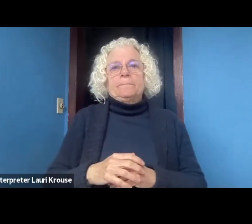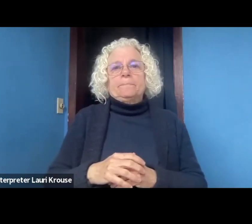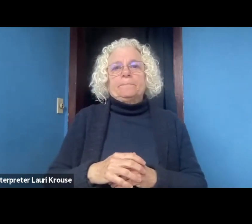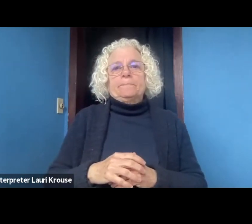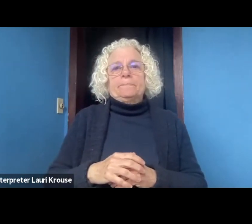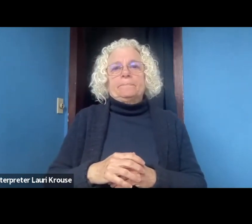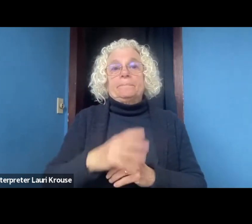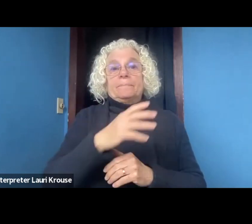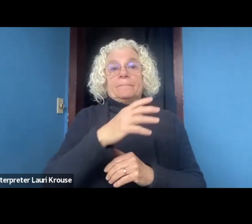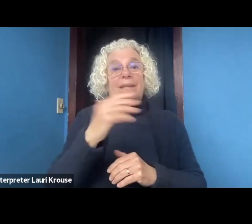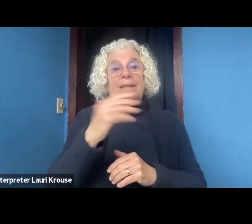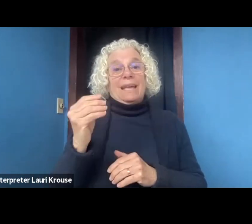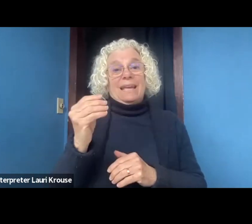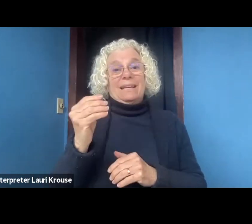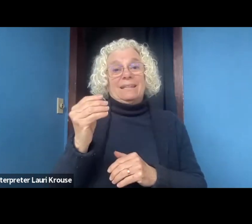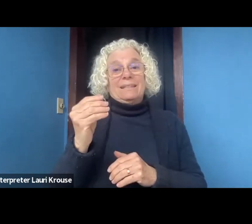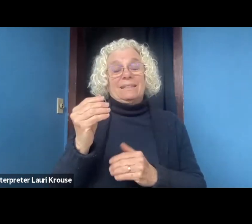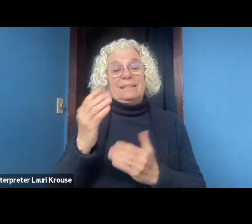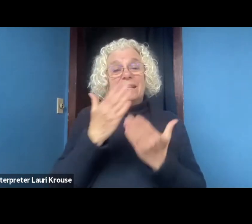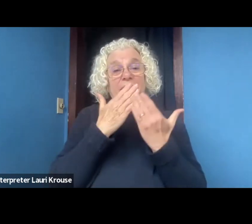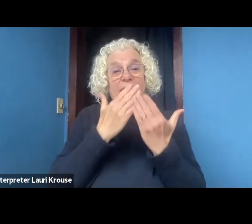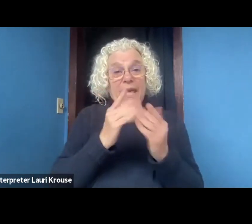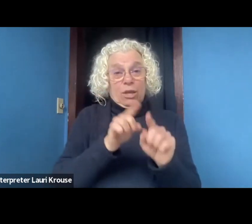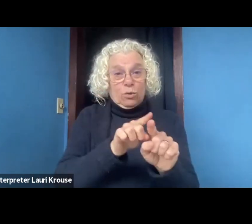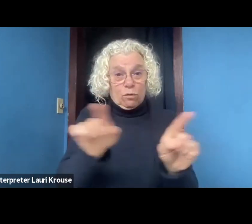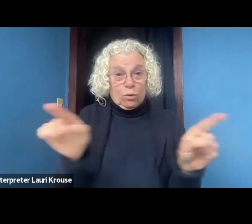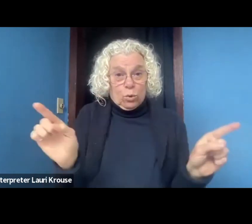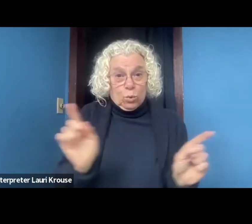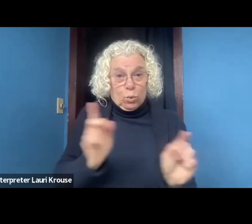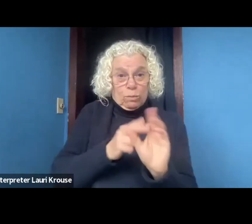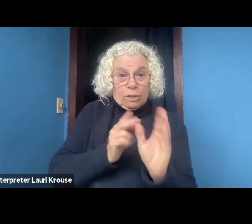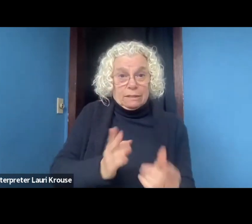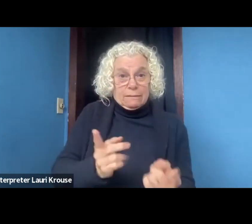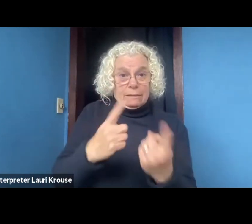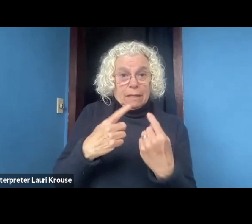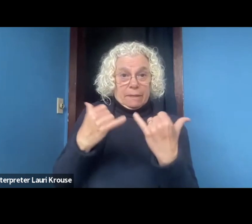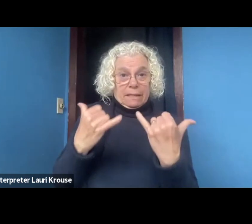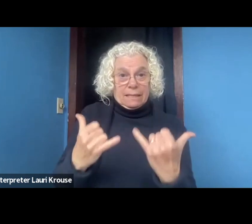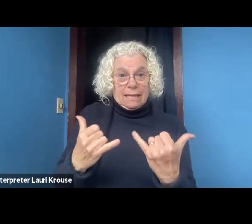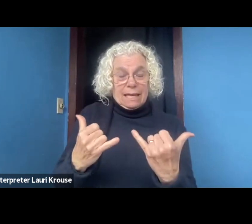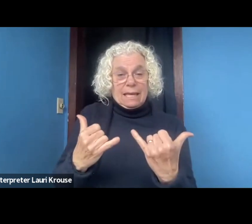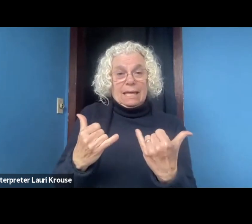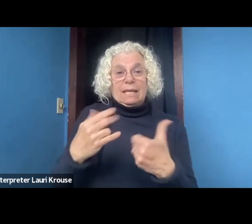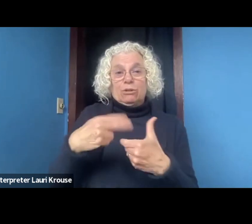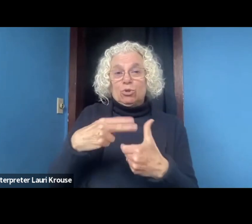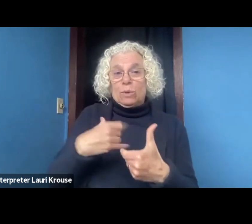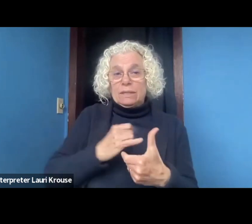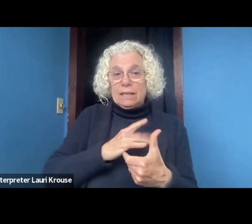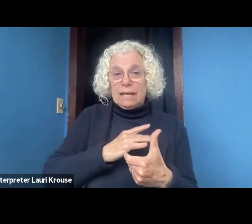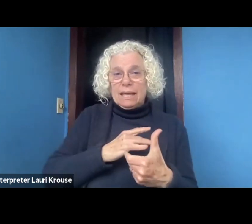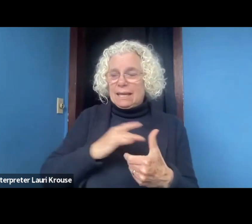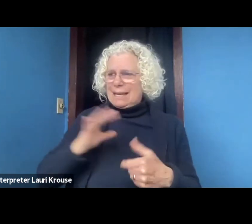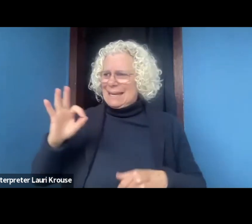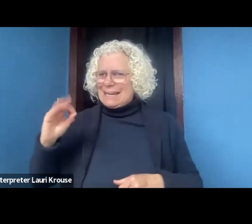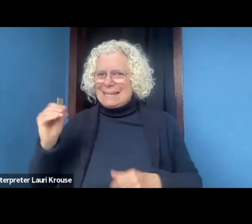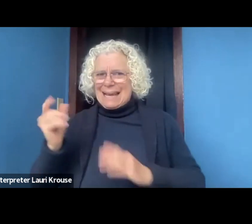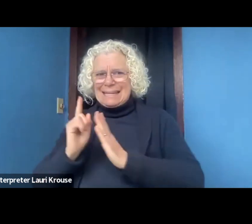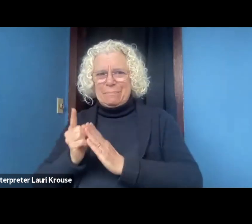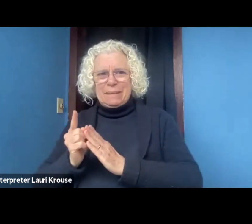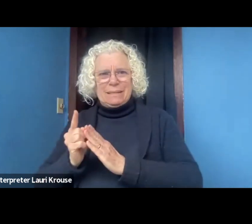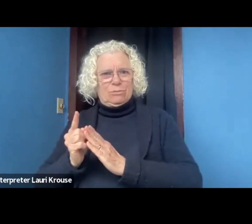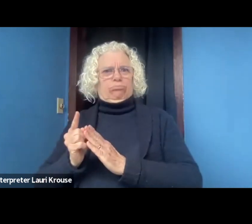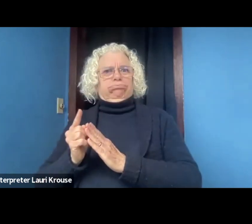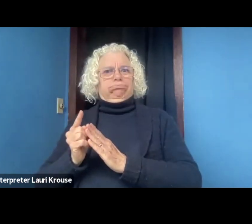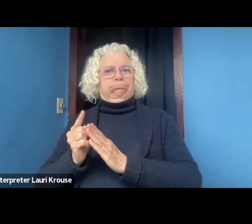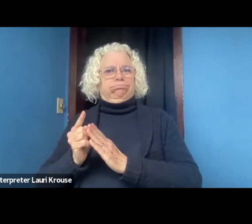And I just want to say also thank you to you all for being here in this space with us. I can't believe that was only 90 minutes. I feel like we did so